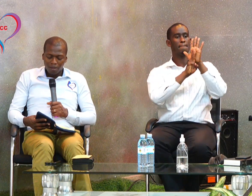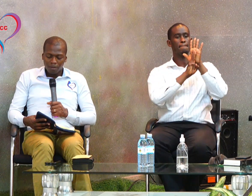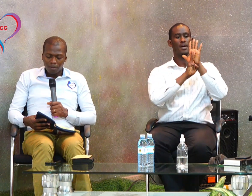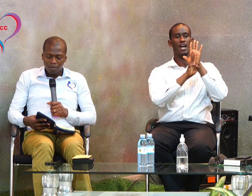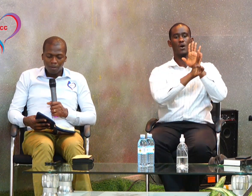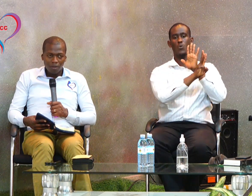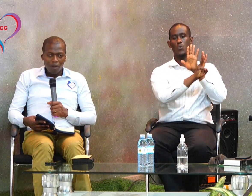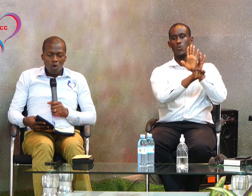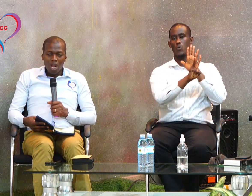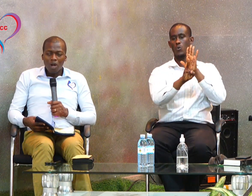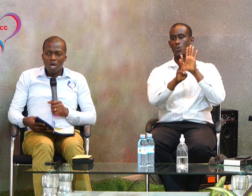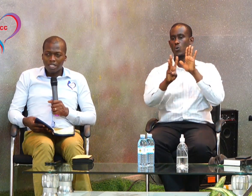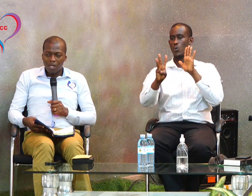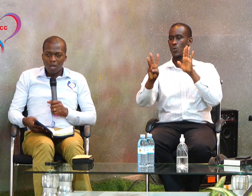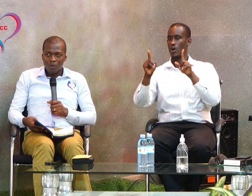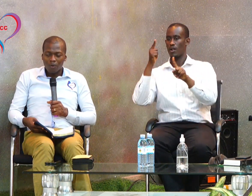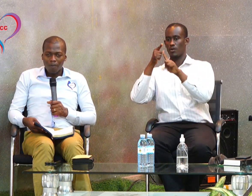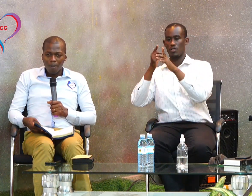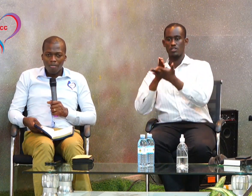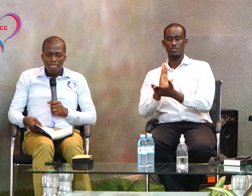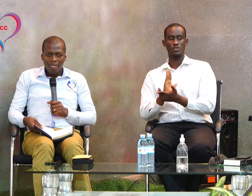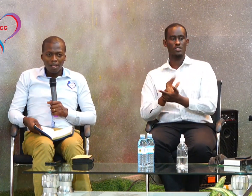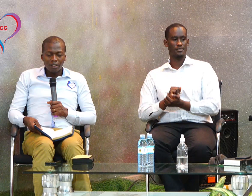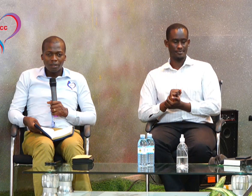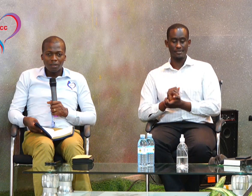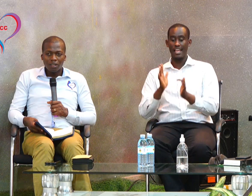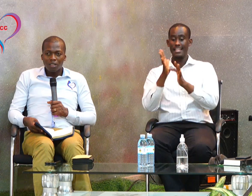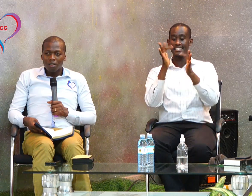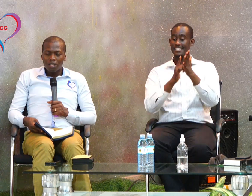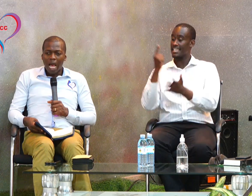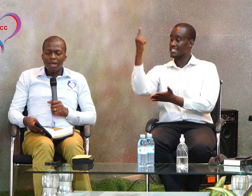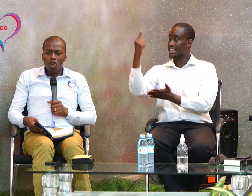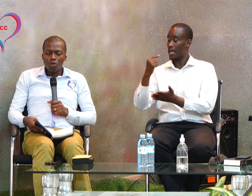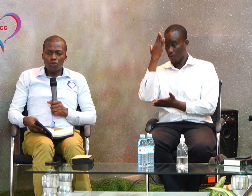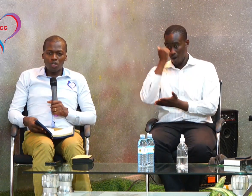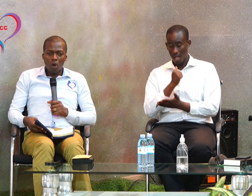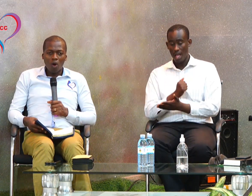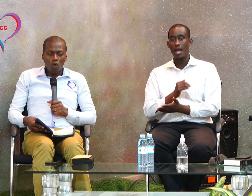You see why he is here? That he may bear witness to the truth.